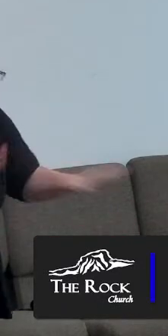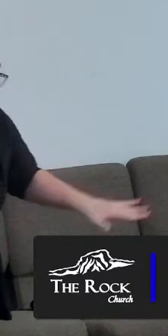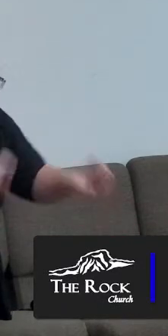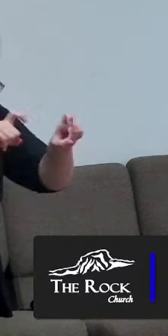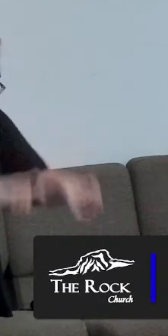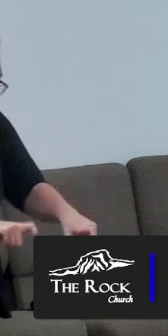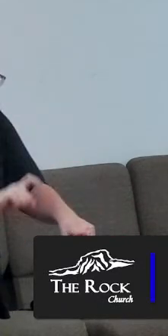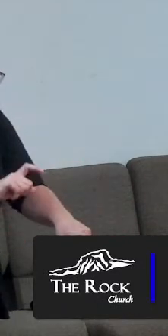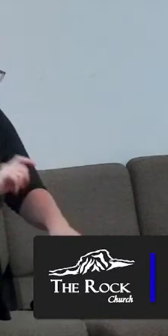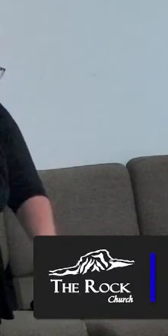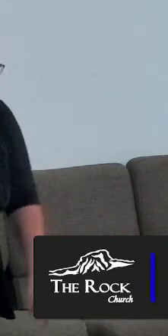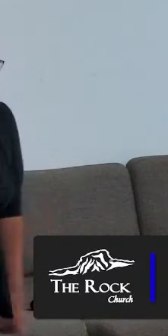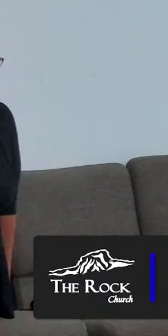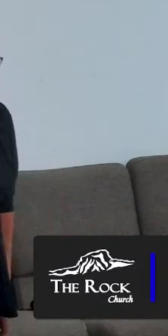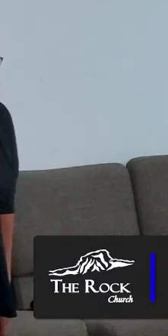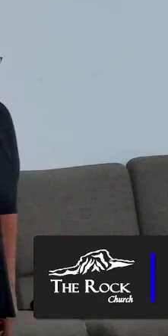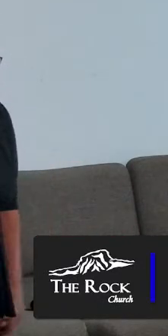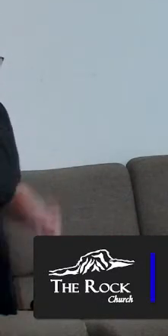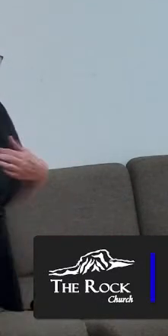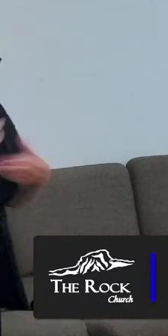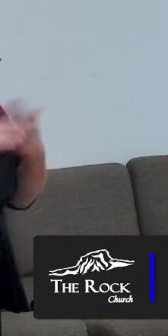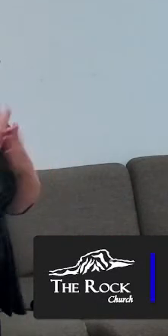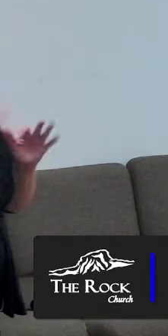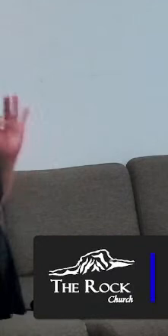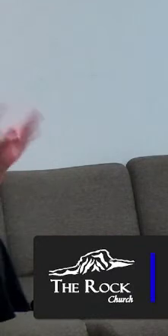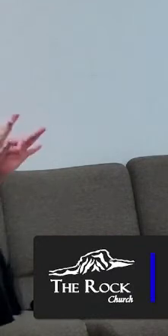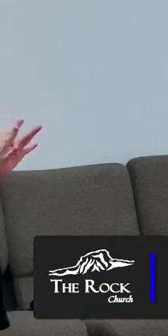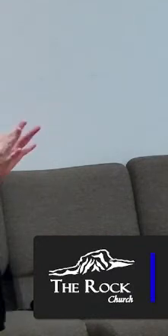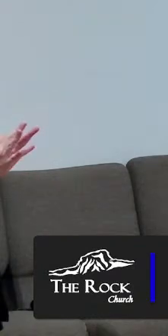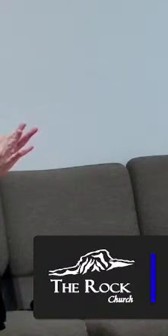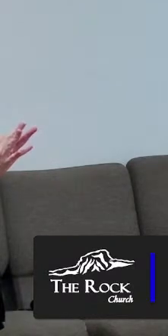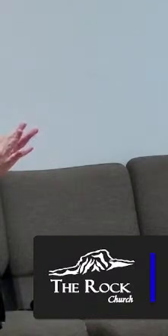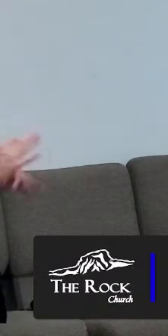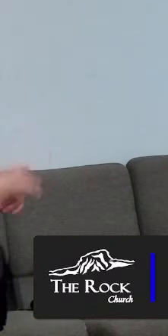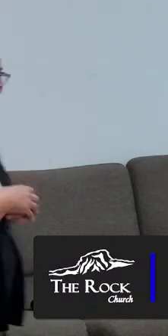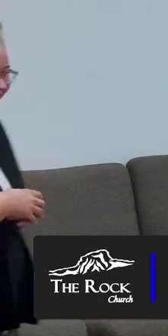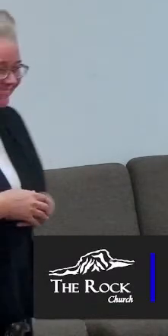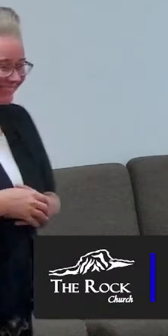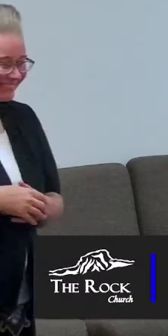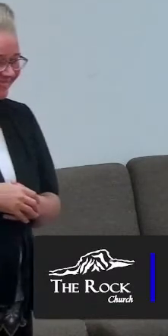I've got all these fiery, beady stares looking at me right now.